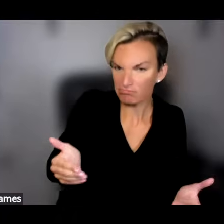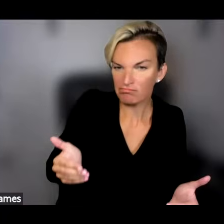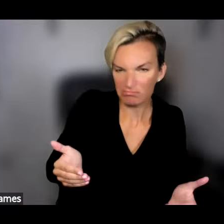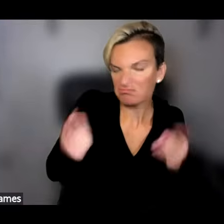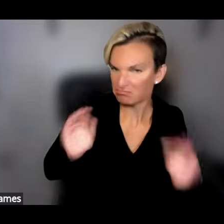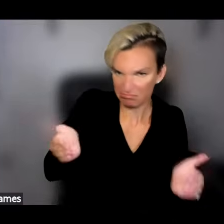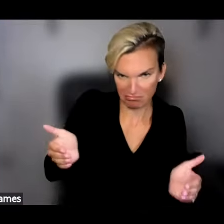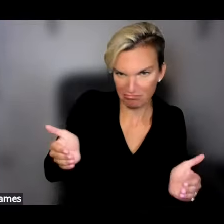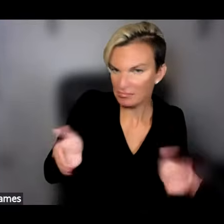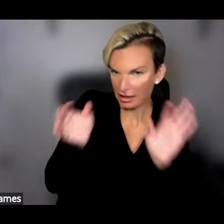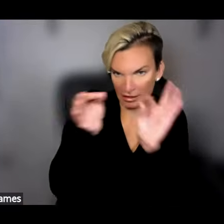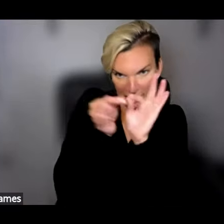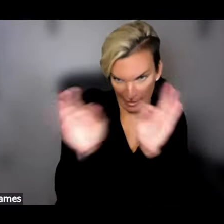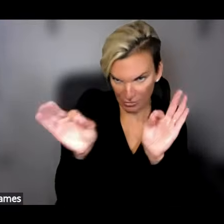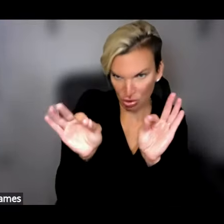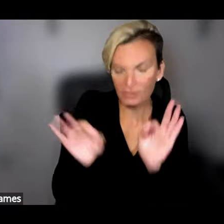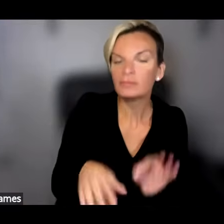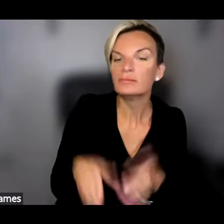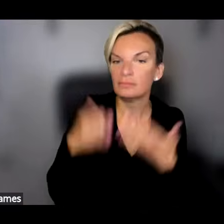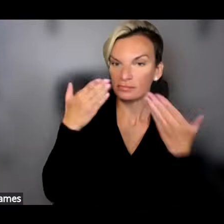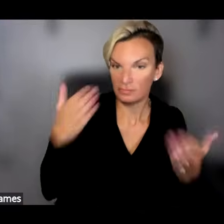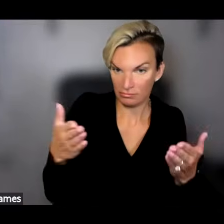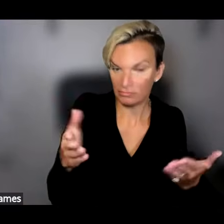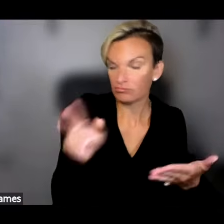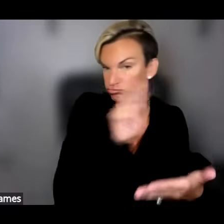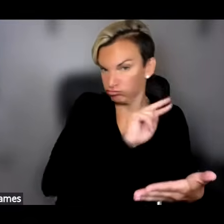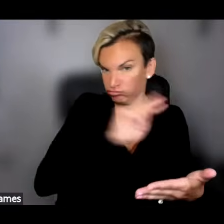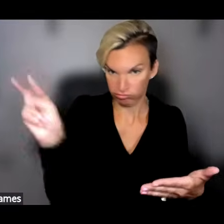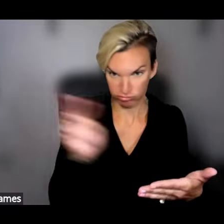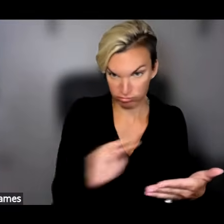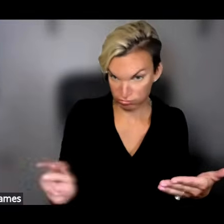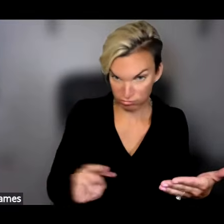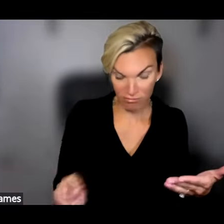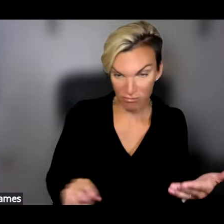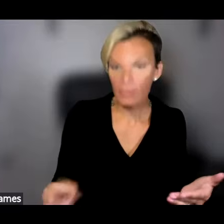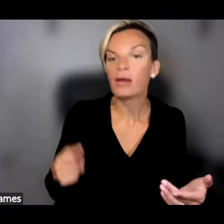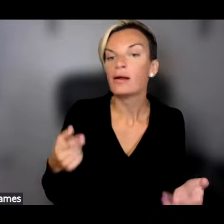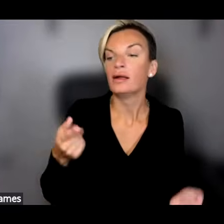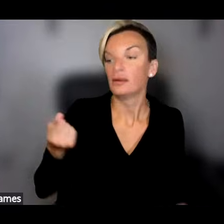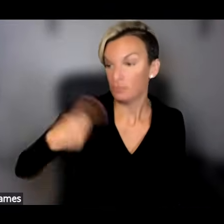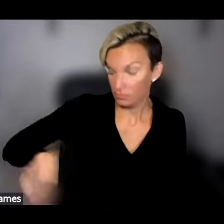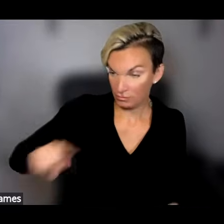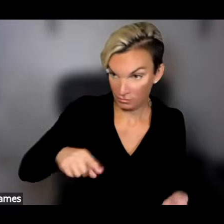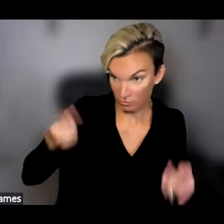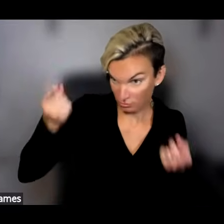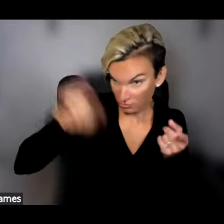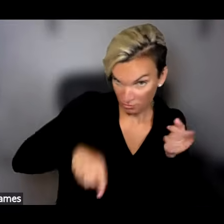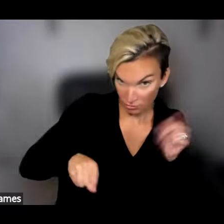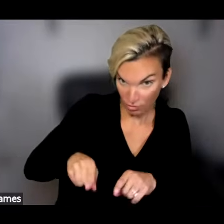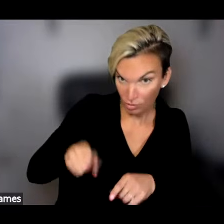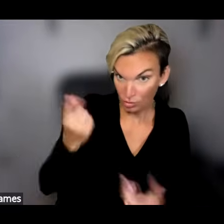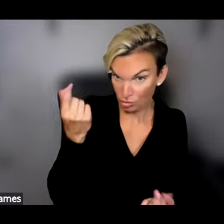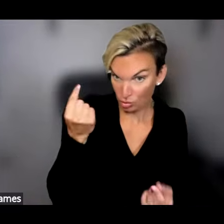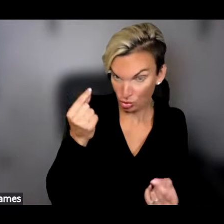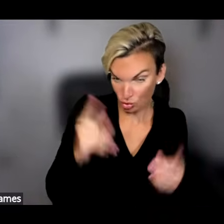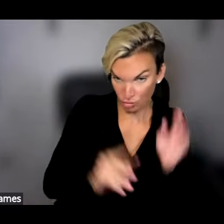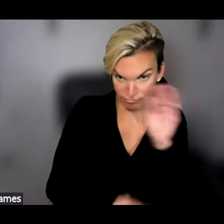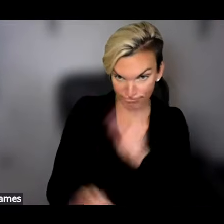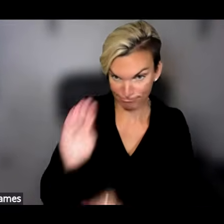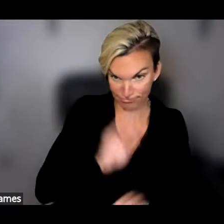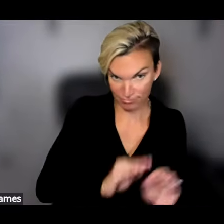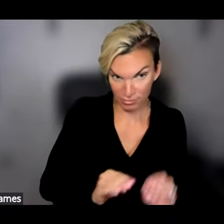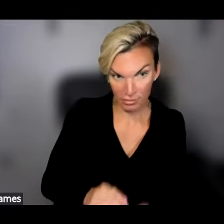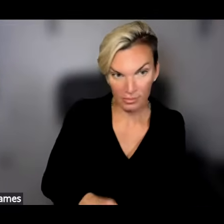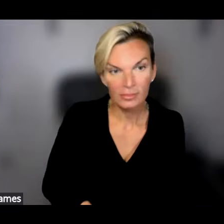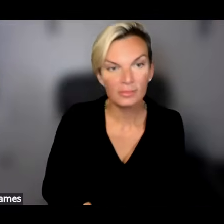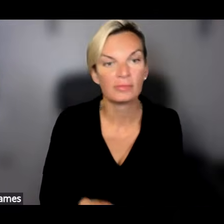get a caption and read it from the top and have agreement on the caption, and then we can figure out what to do with the points. Okay, so you're going to print it out for